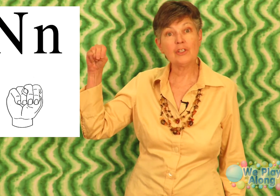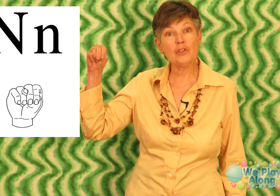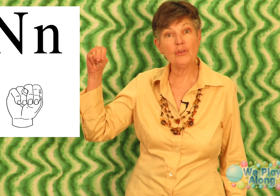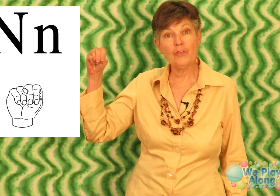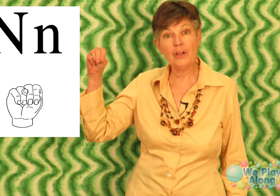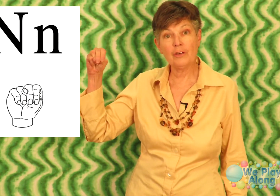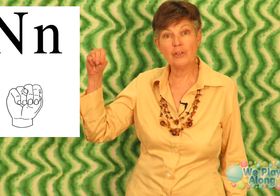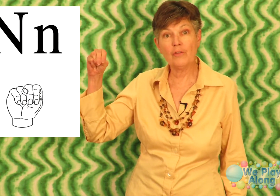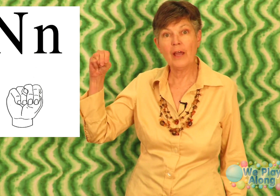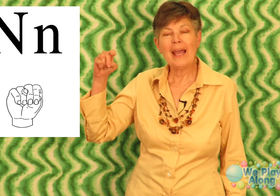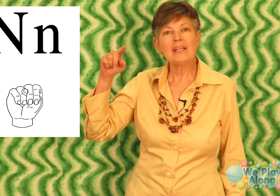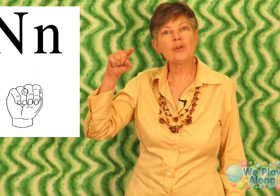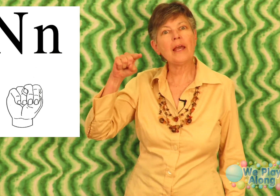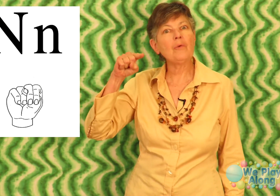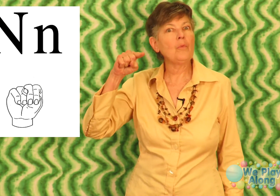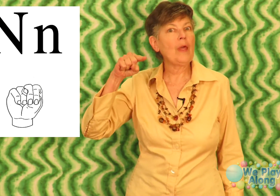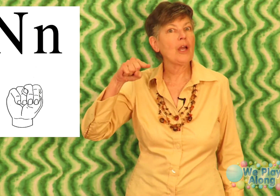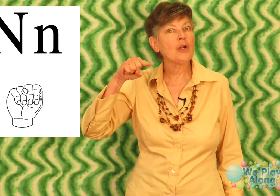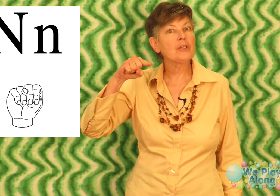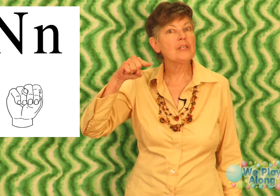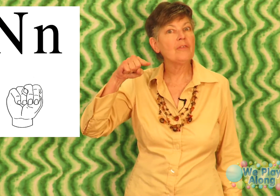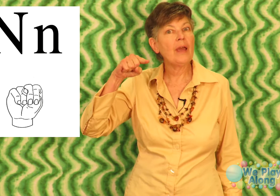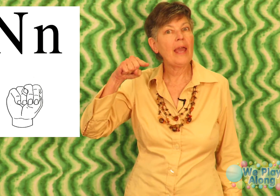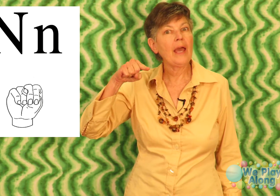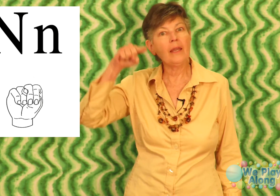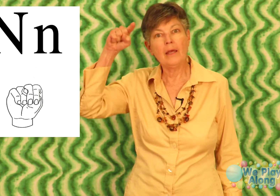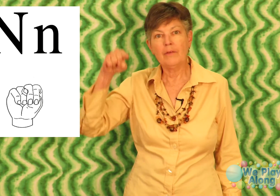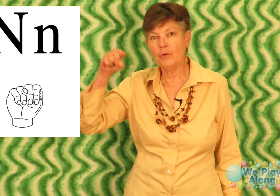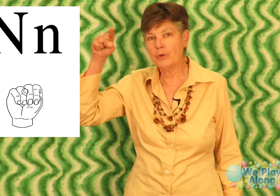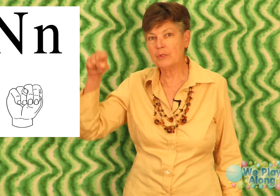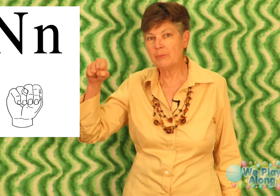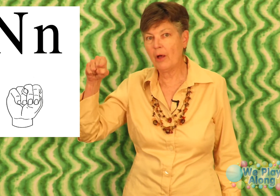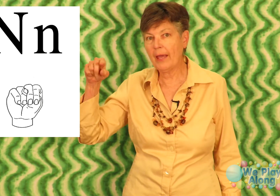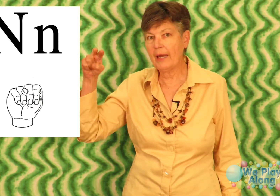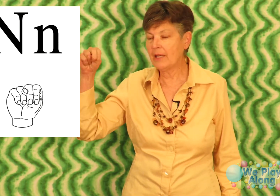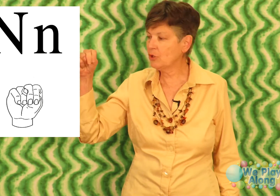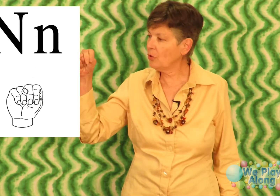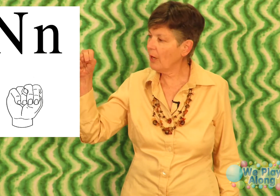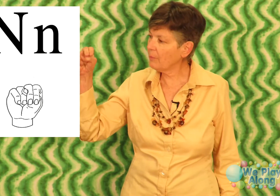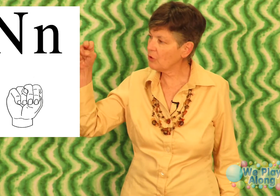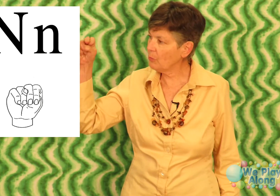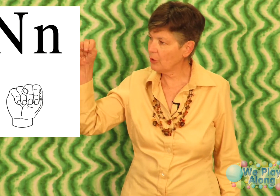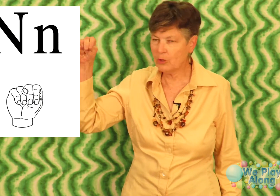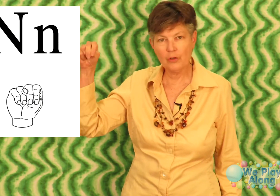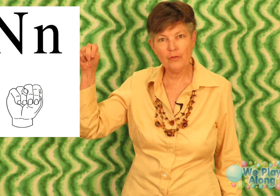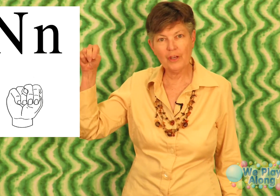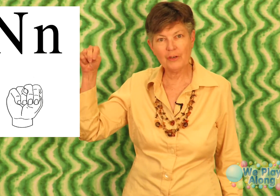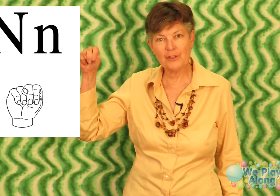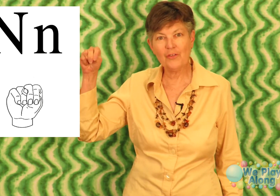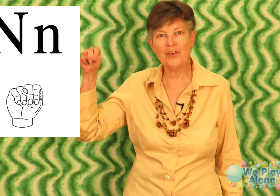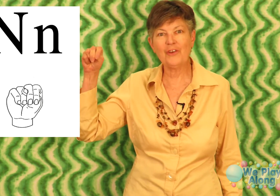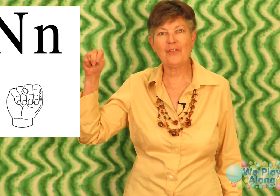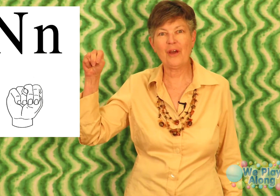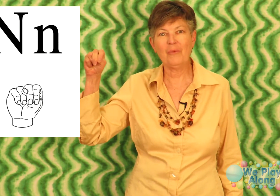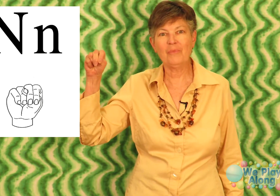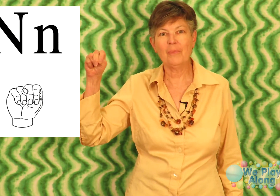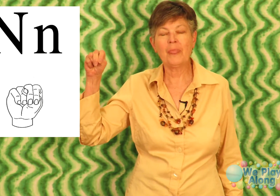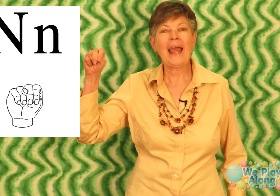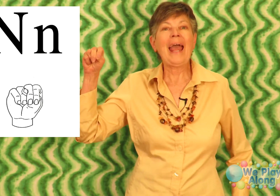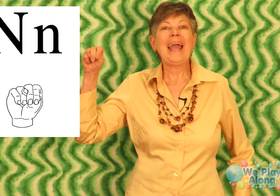2 fingers over. Sort of like that cursive N. If you were to do a small N, it has 2 humps, so you put 2 fingers over your thumb. And